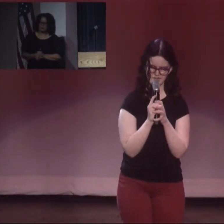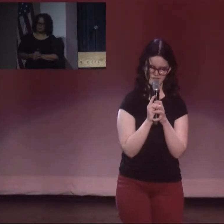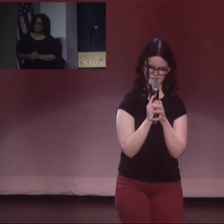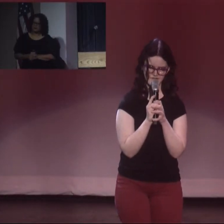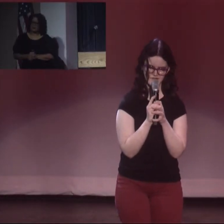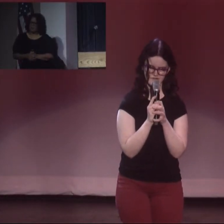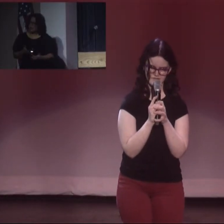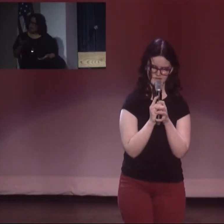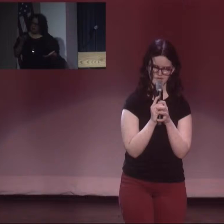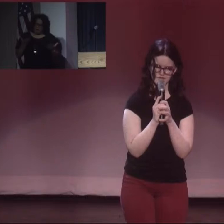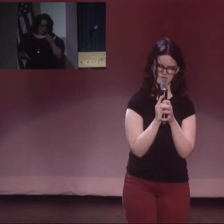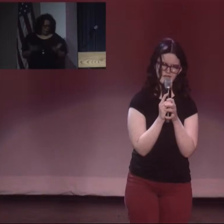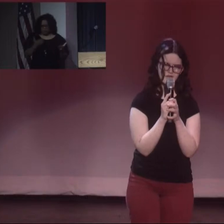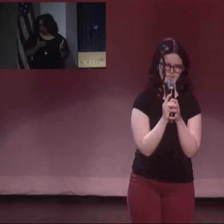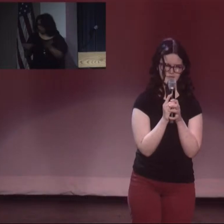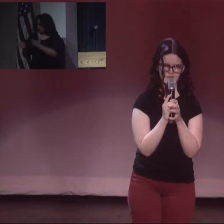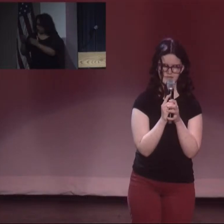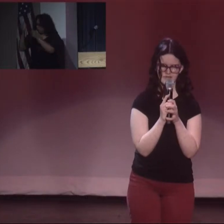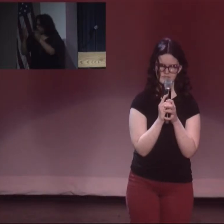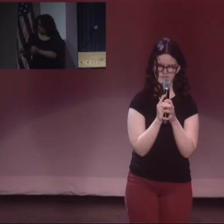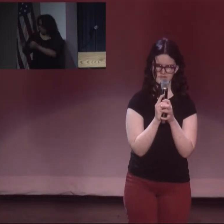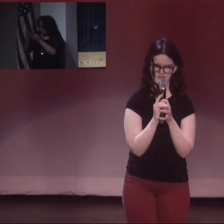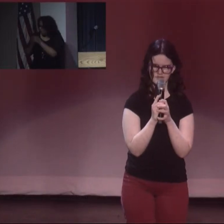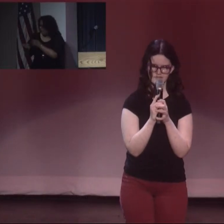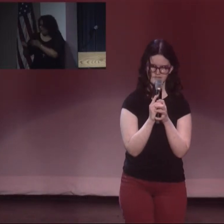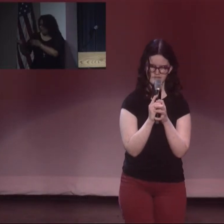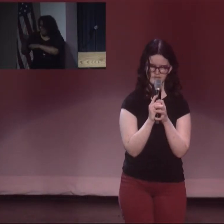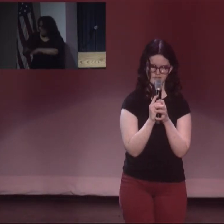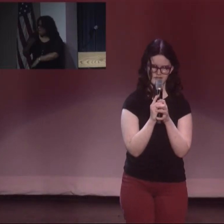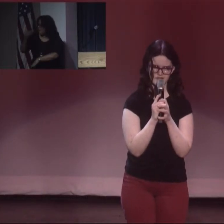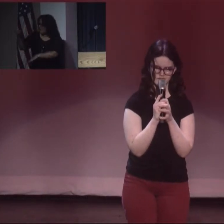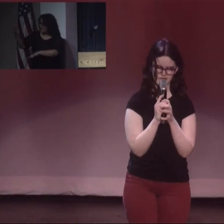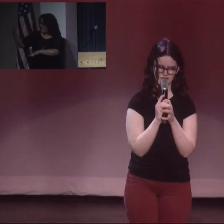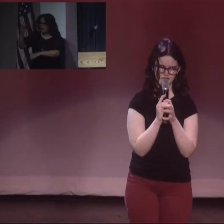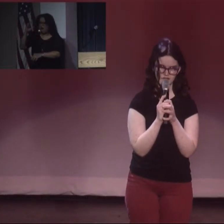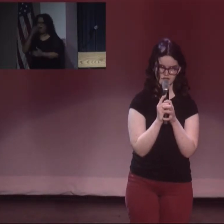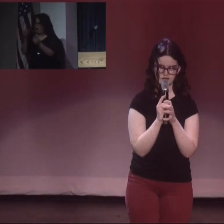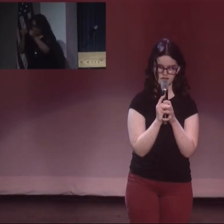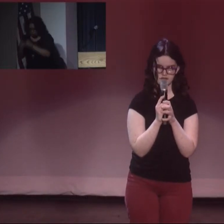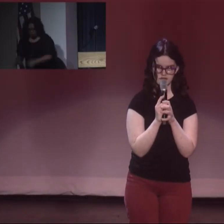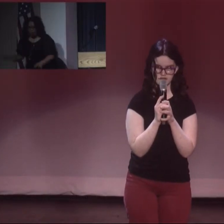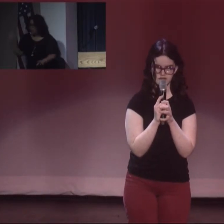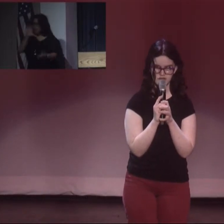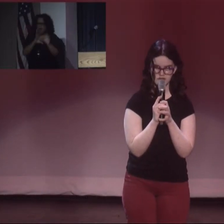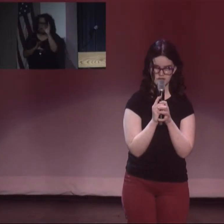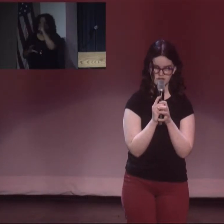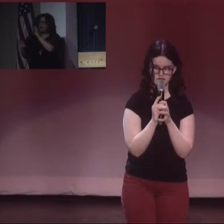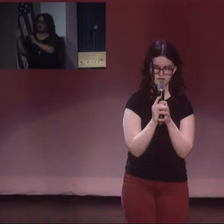Take the other road, or maybe I'm just looking for what I already know.